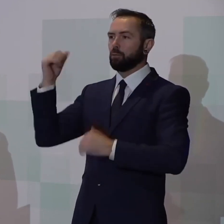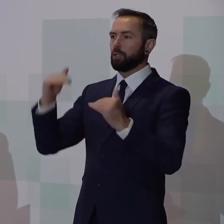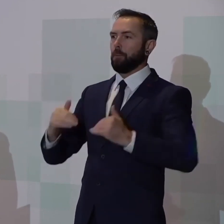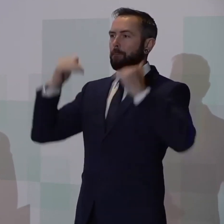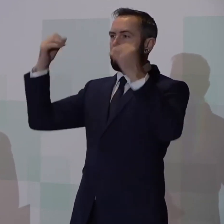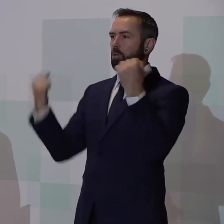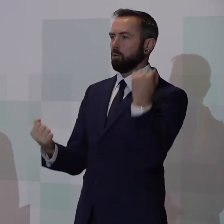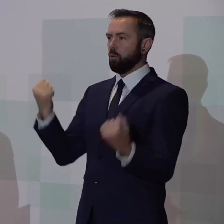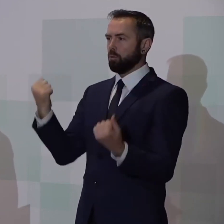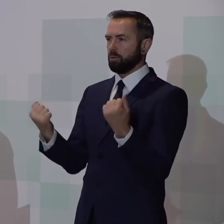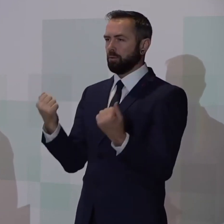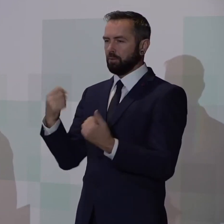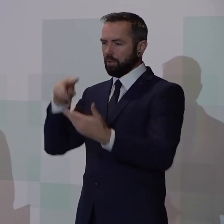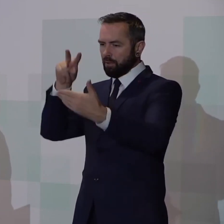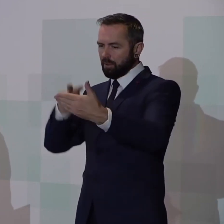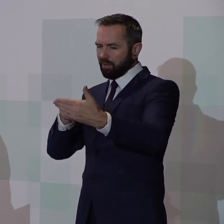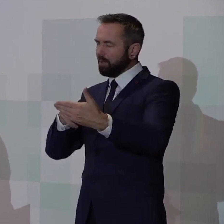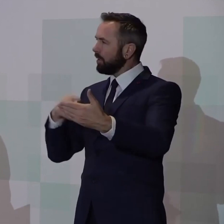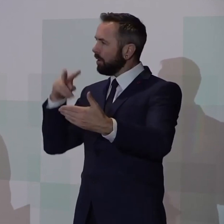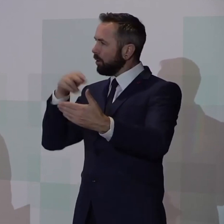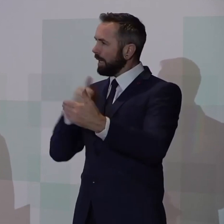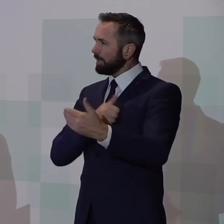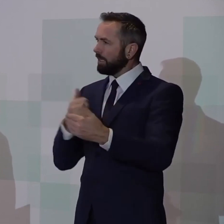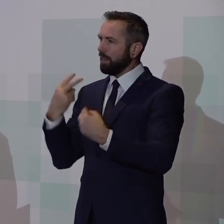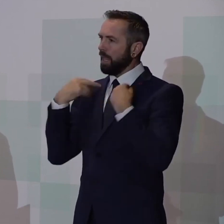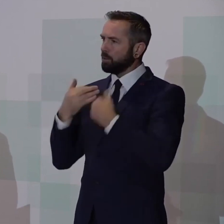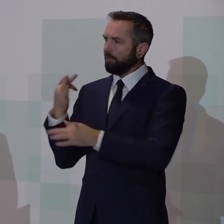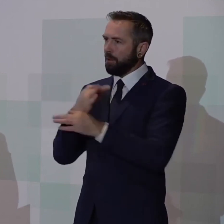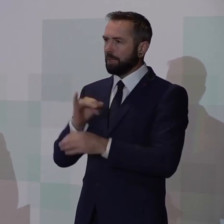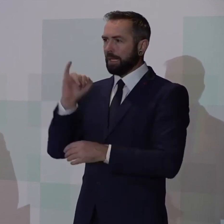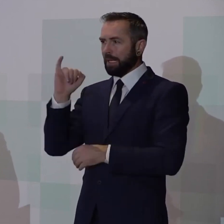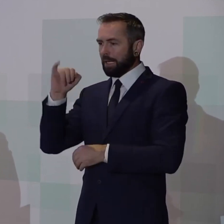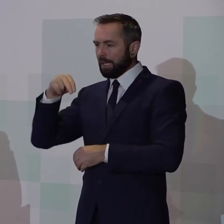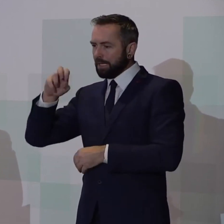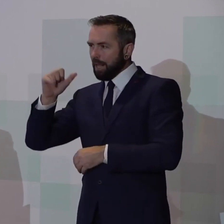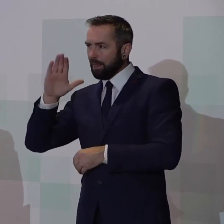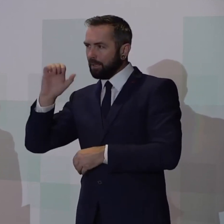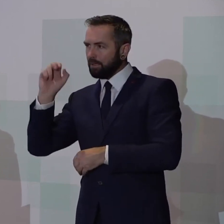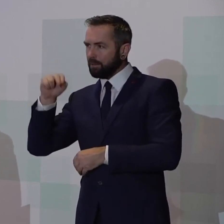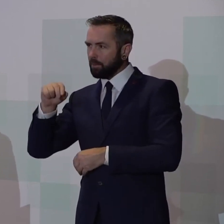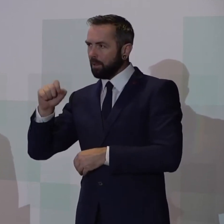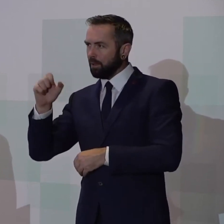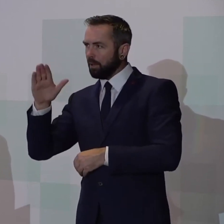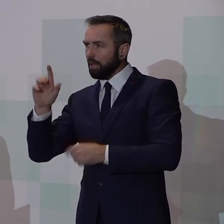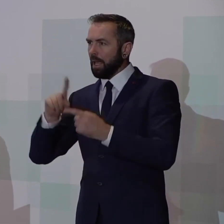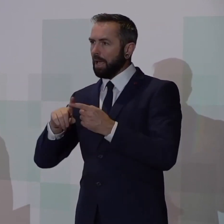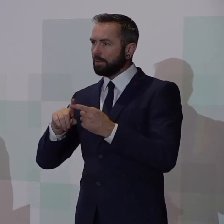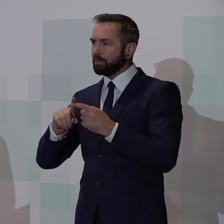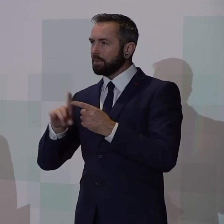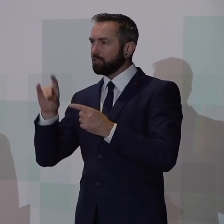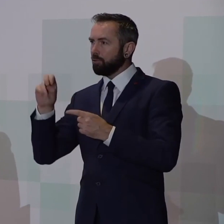looking at this language on the family, the inalienable and imprescriptible rights. The two dissenting